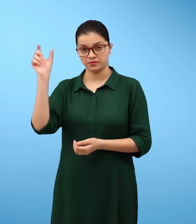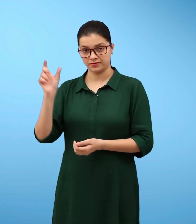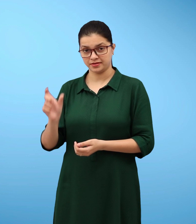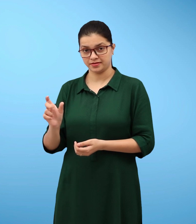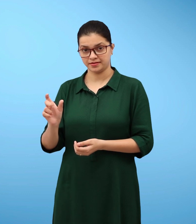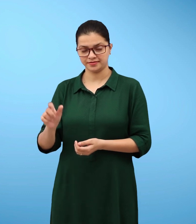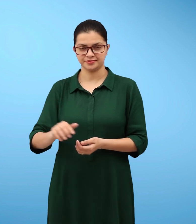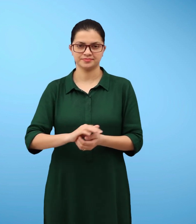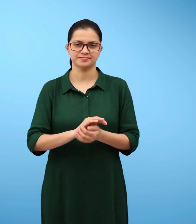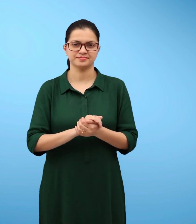Keywords: